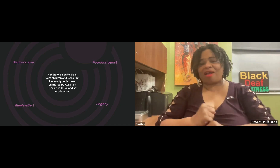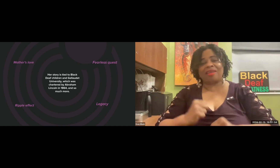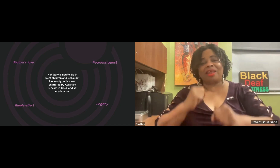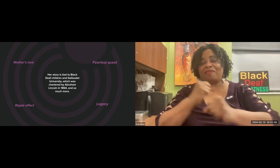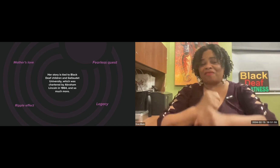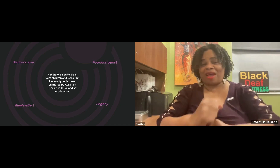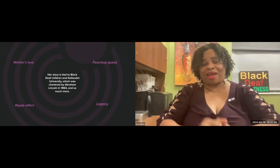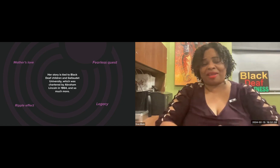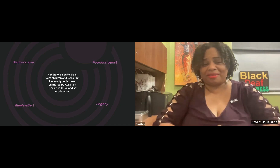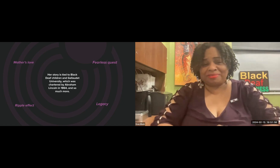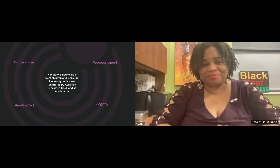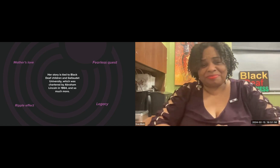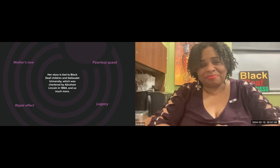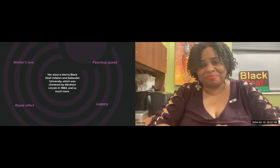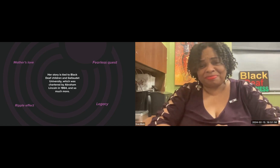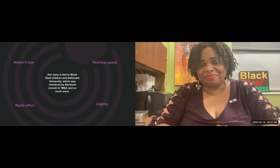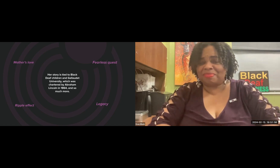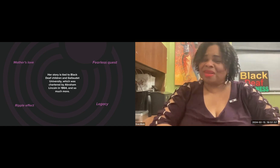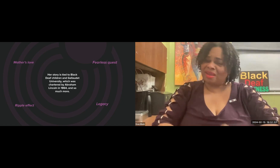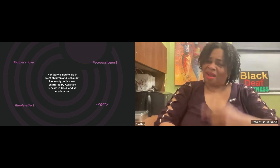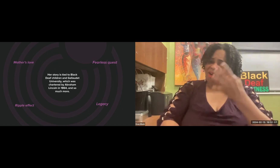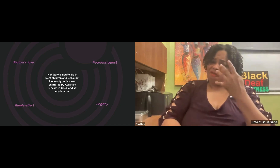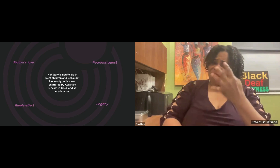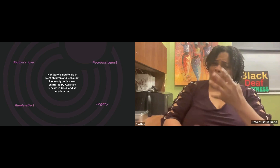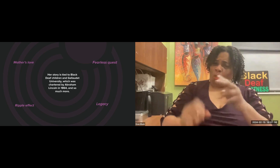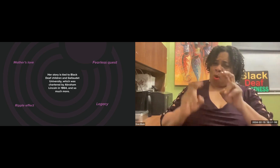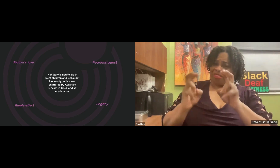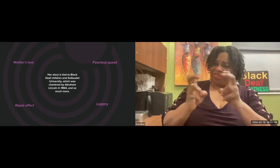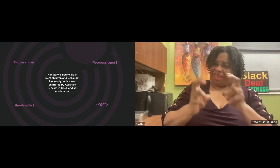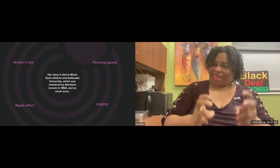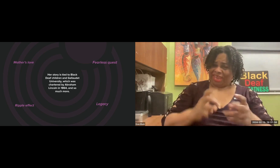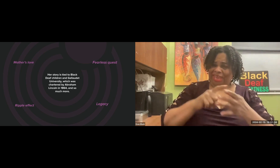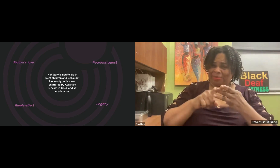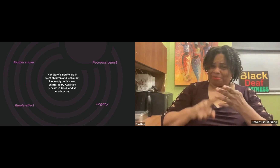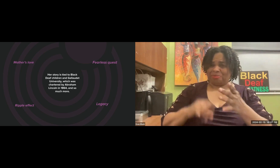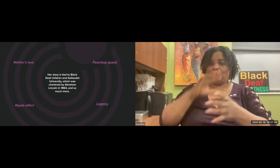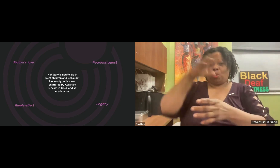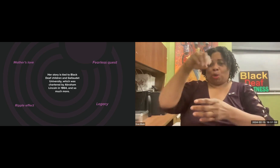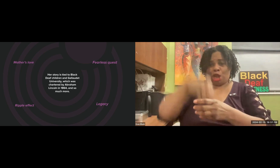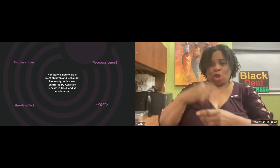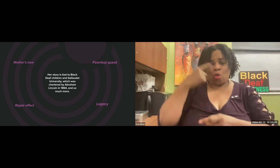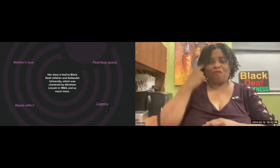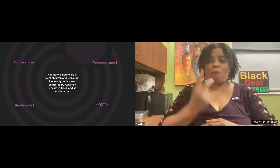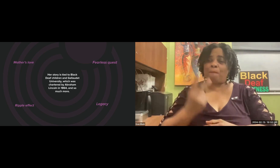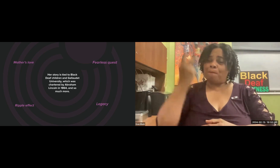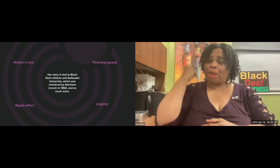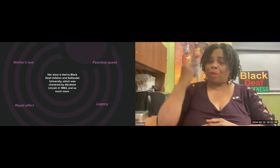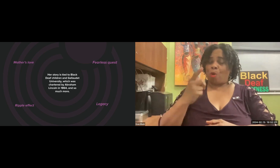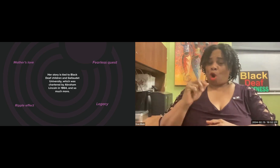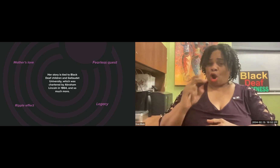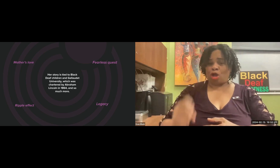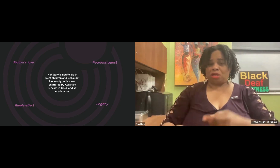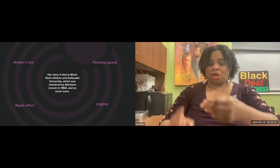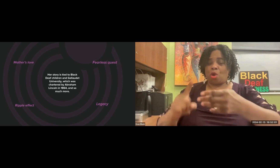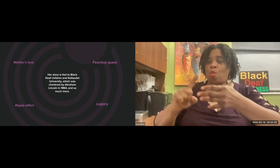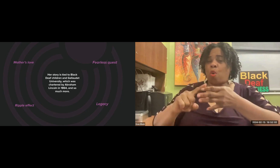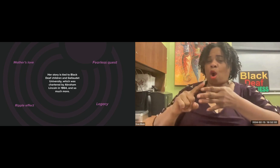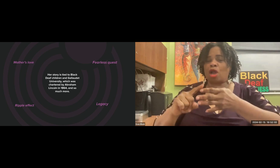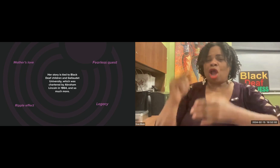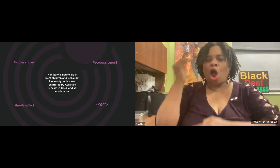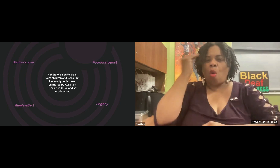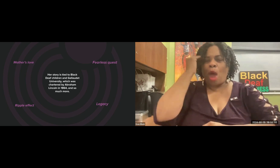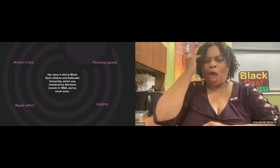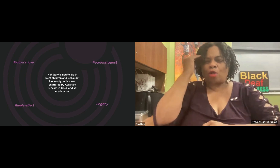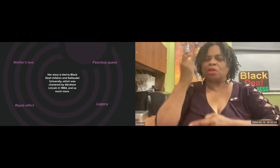race, to undertake this fearless quest. There are four themes included within the